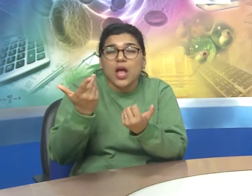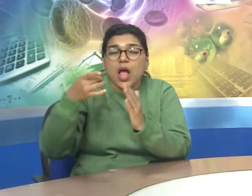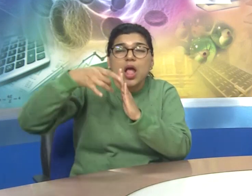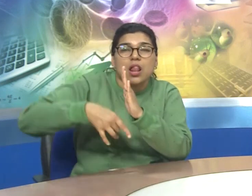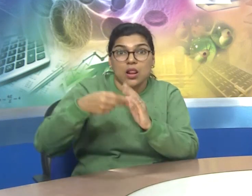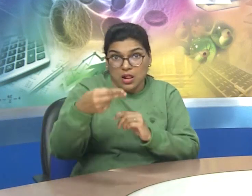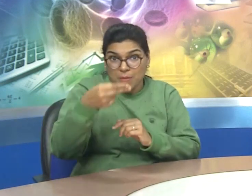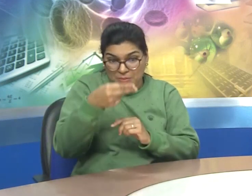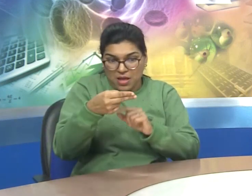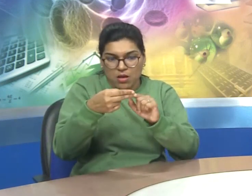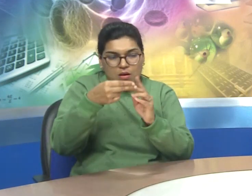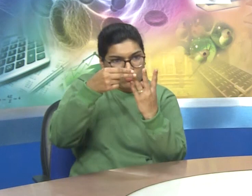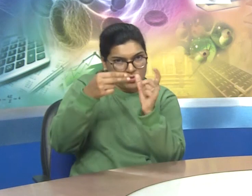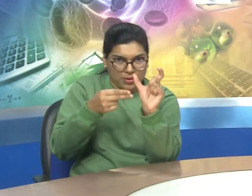numbers. So